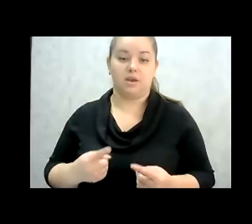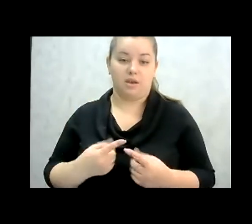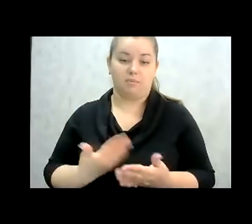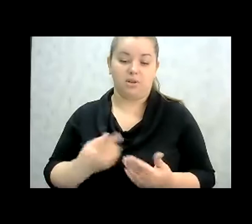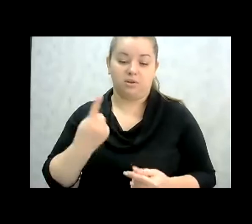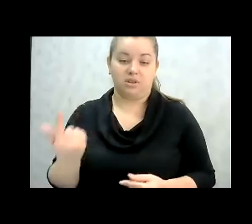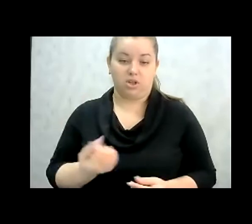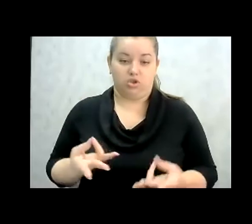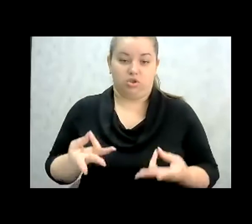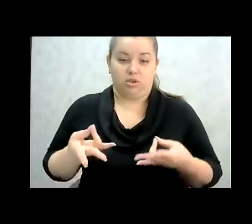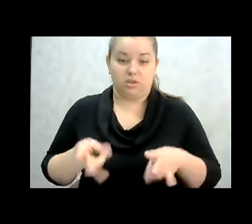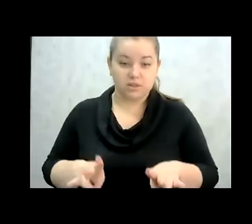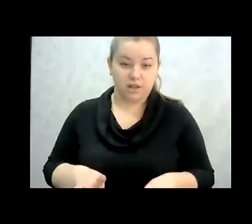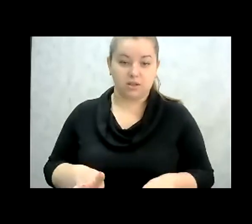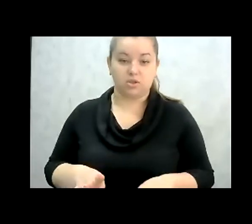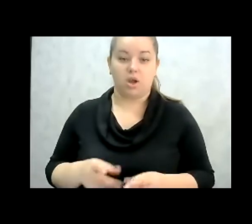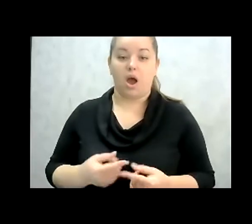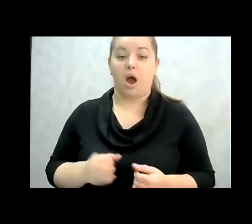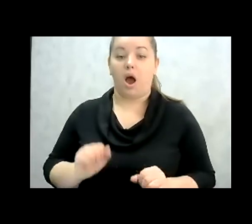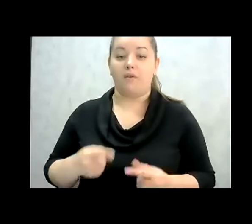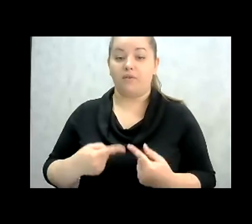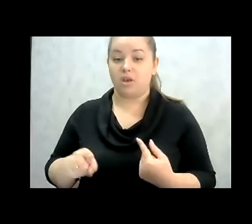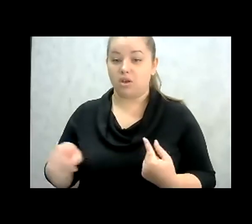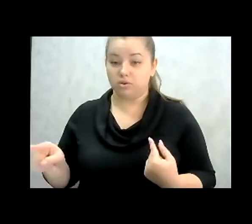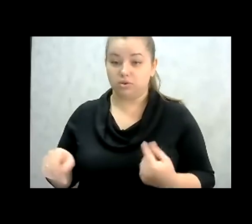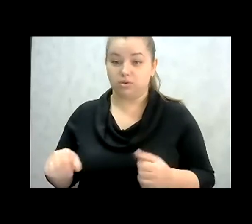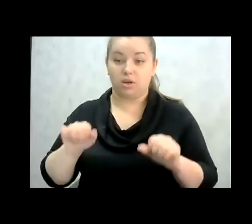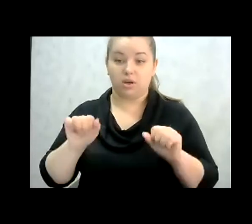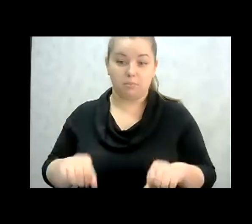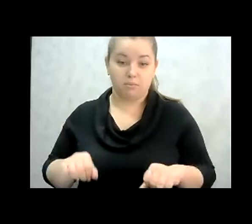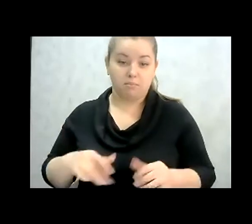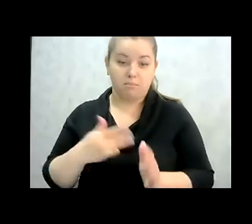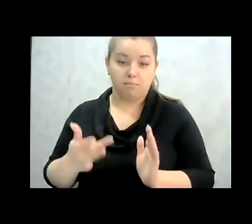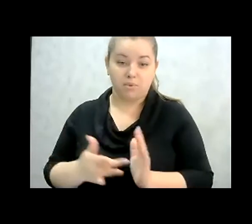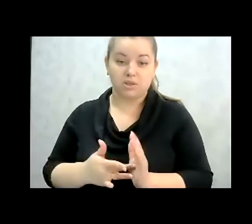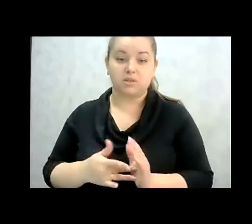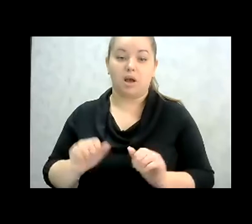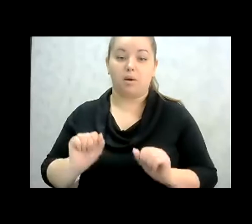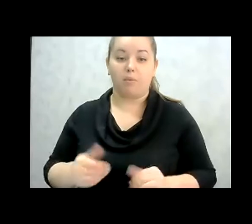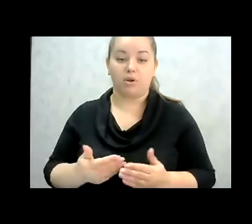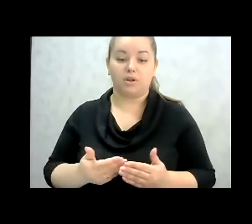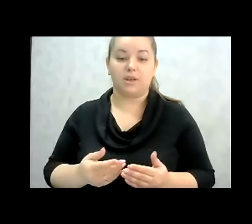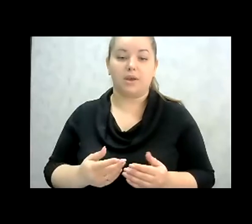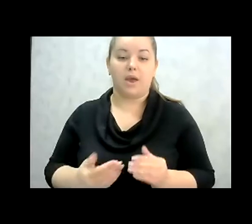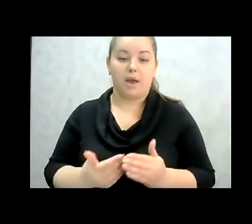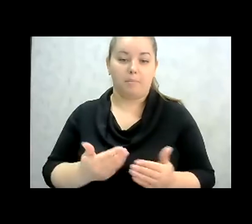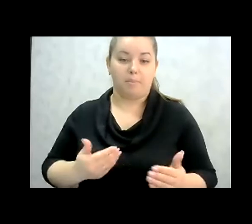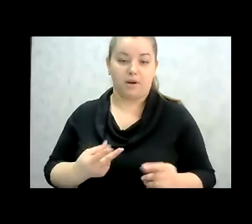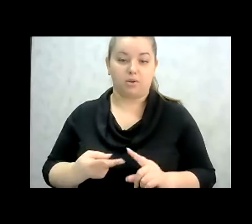in other locations were in a better position because they could